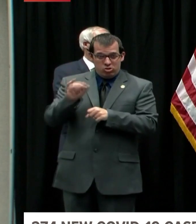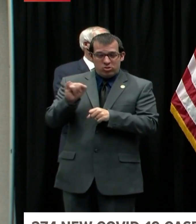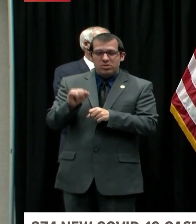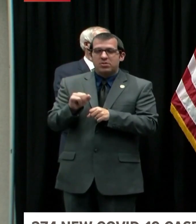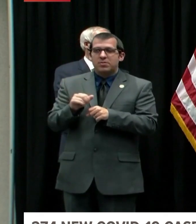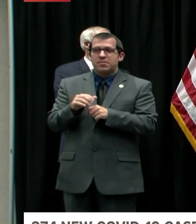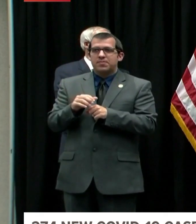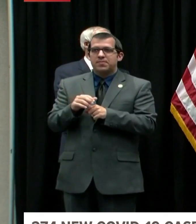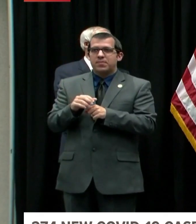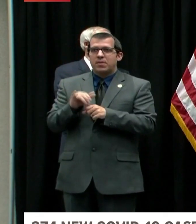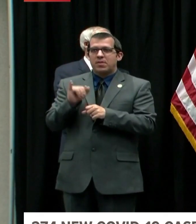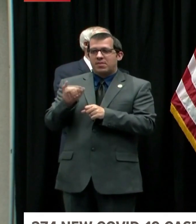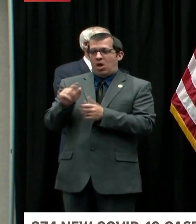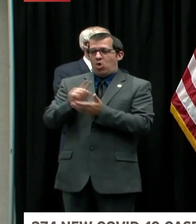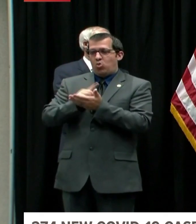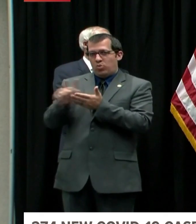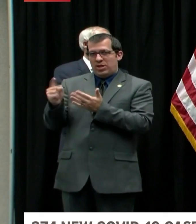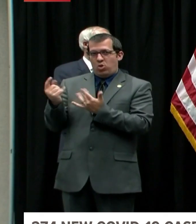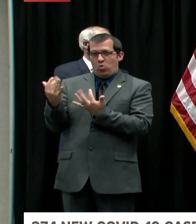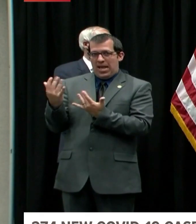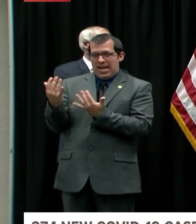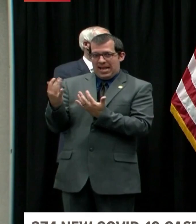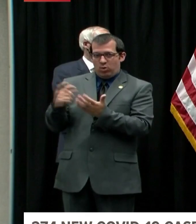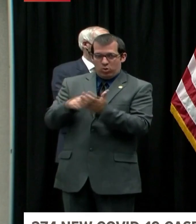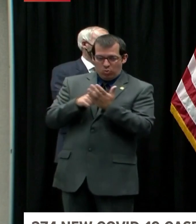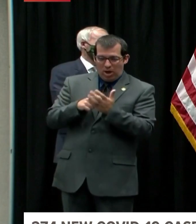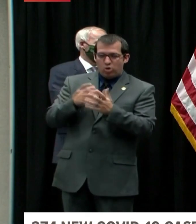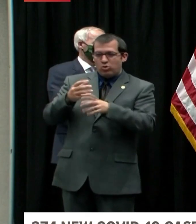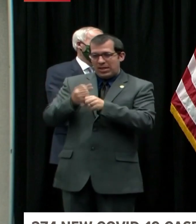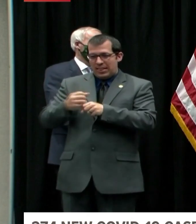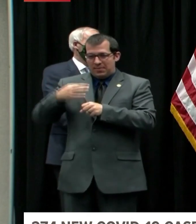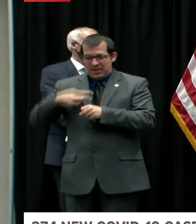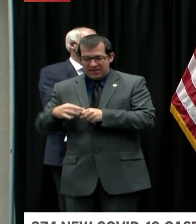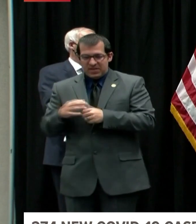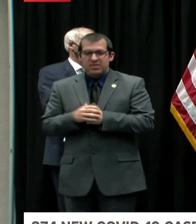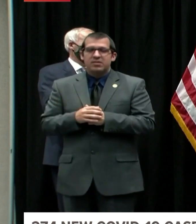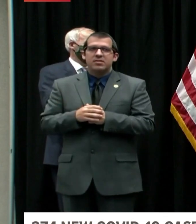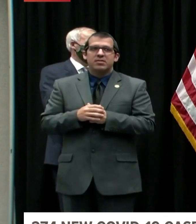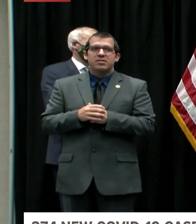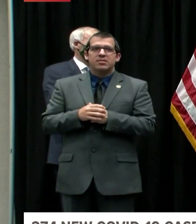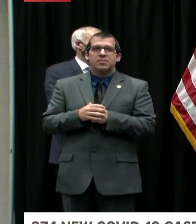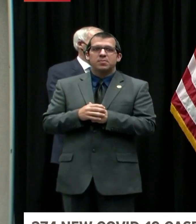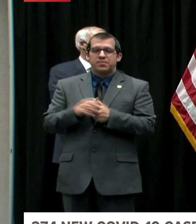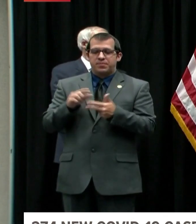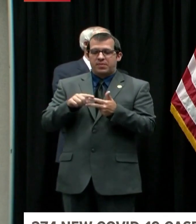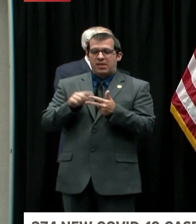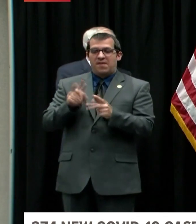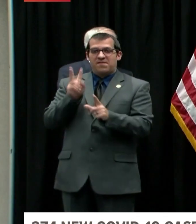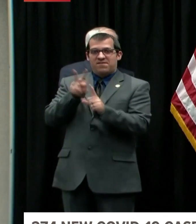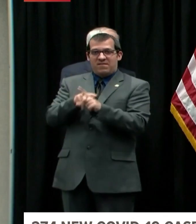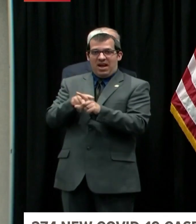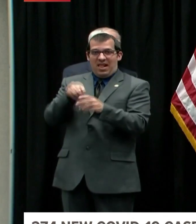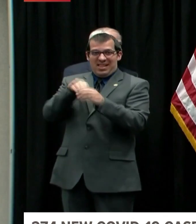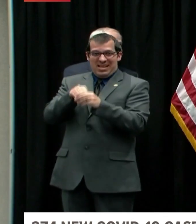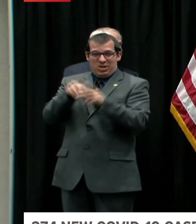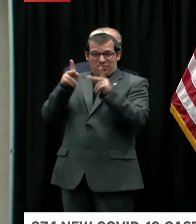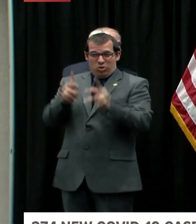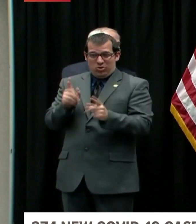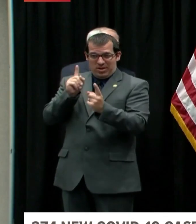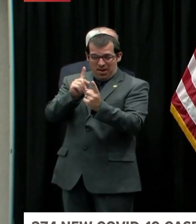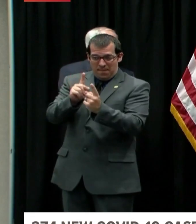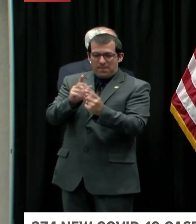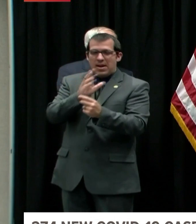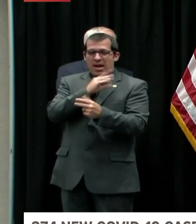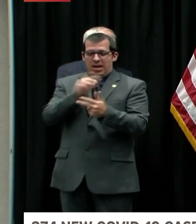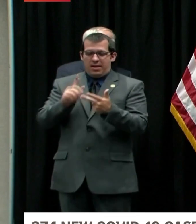the week-long waiting period to get the benefits, the filing in person, and then